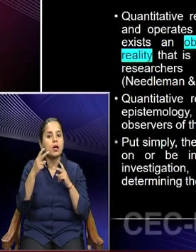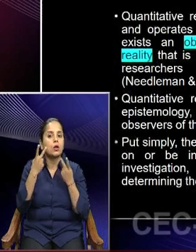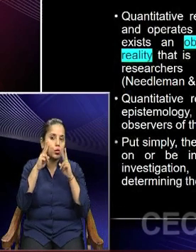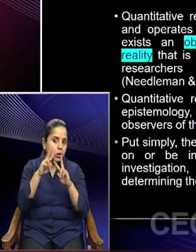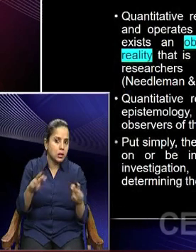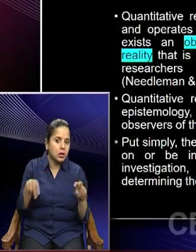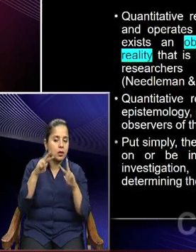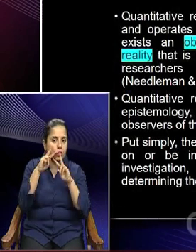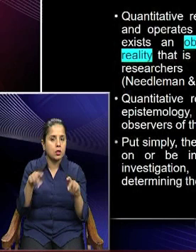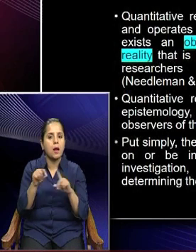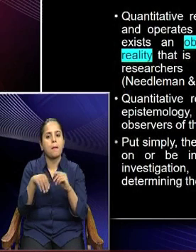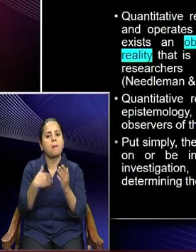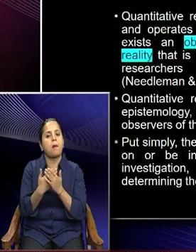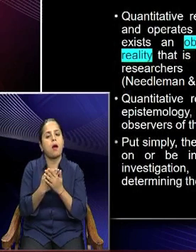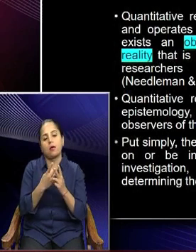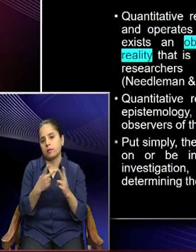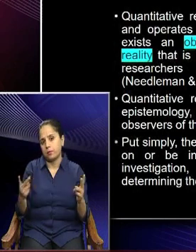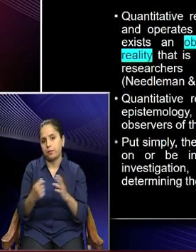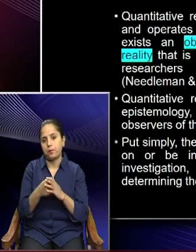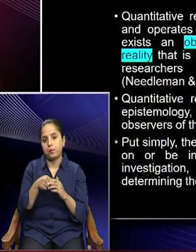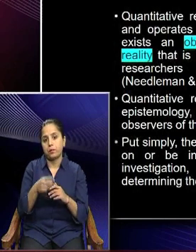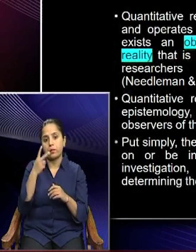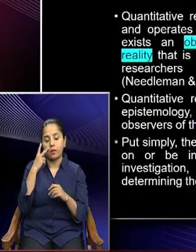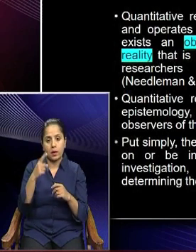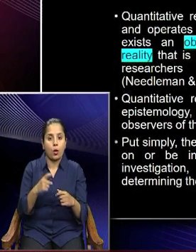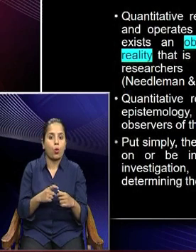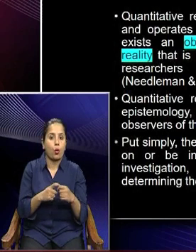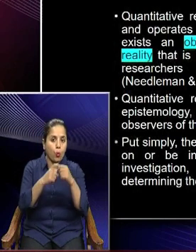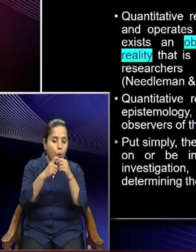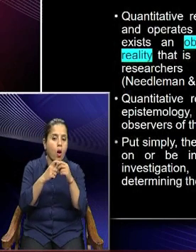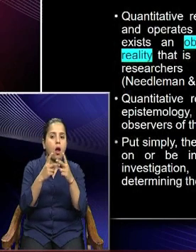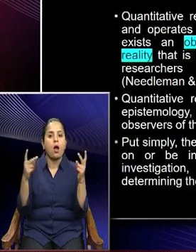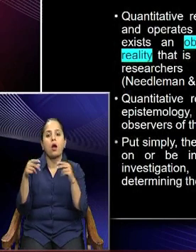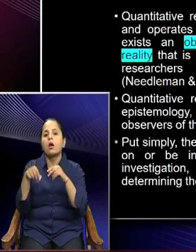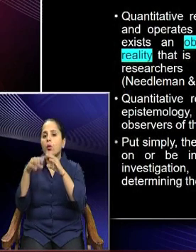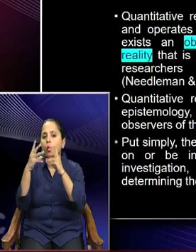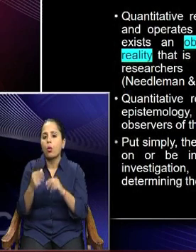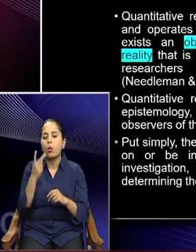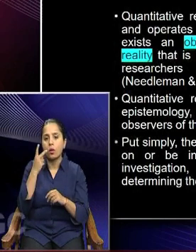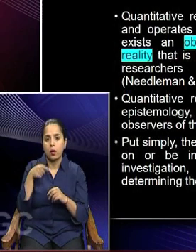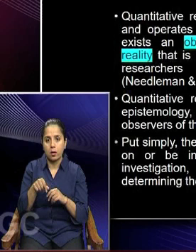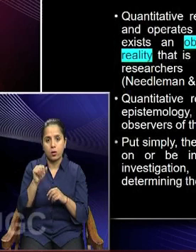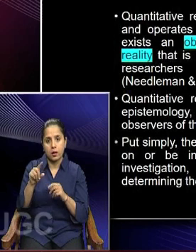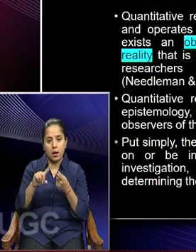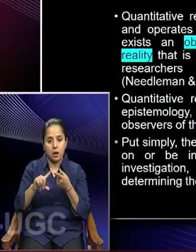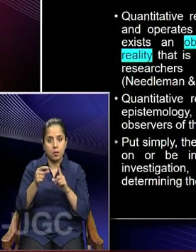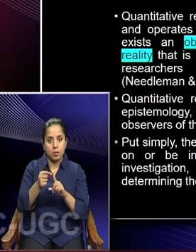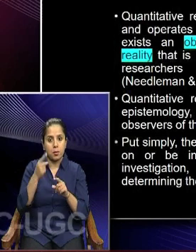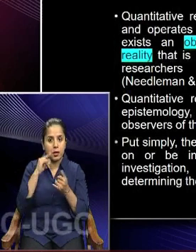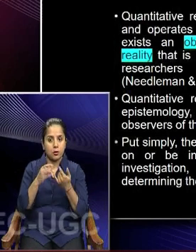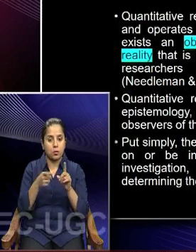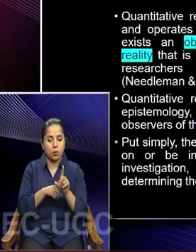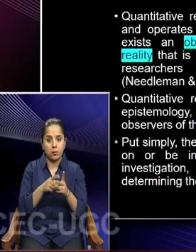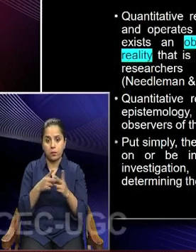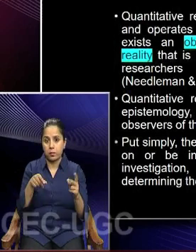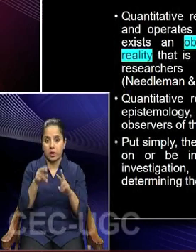and research participants. Quantitative research adopts an ethic view in epistemology, where